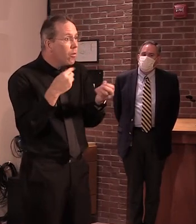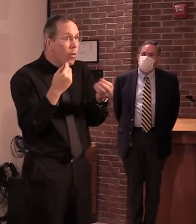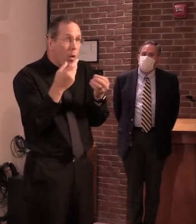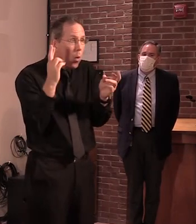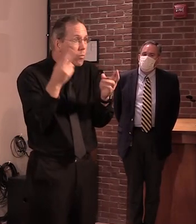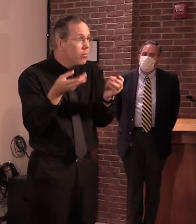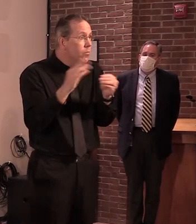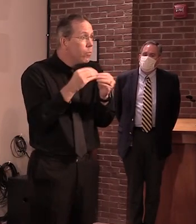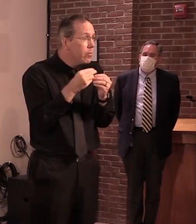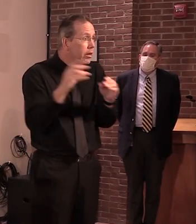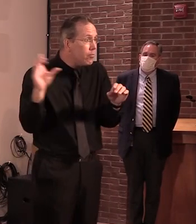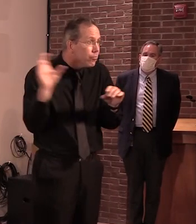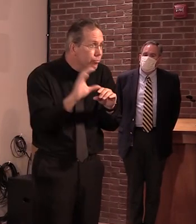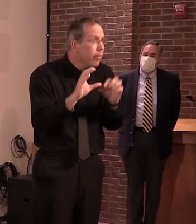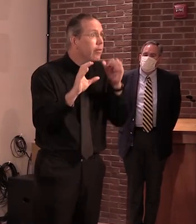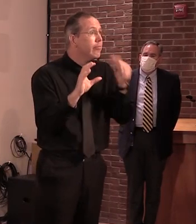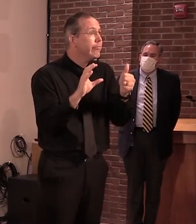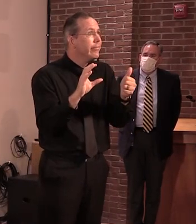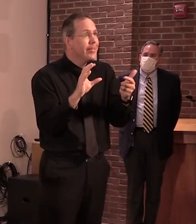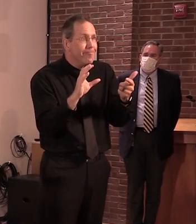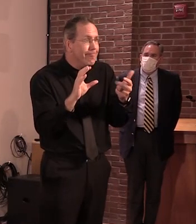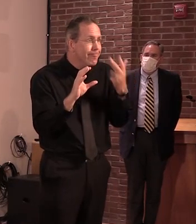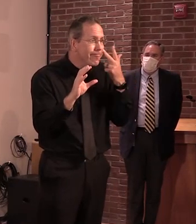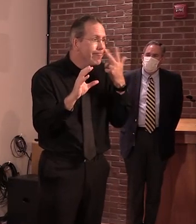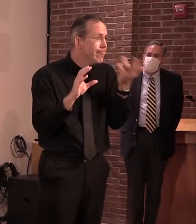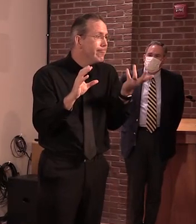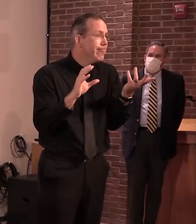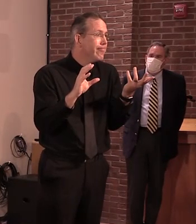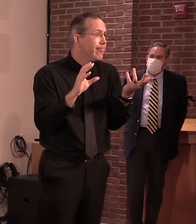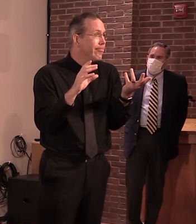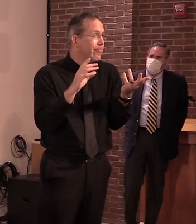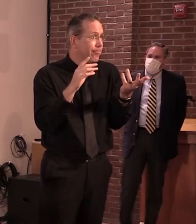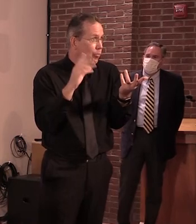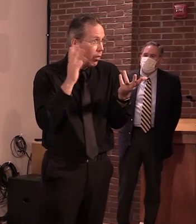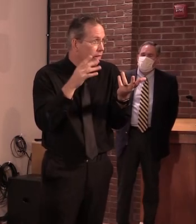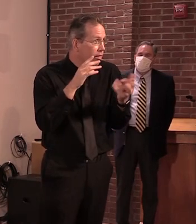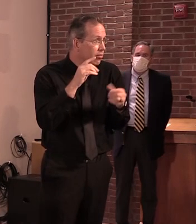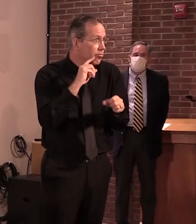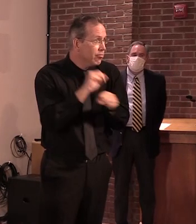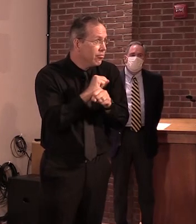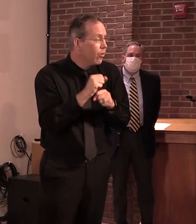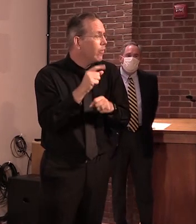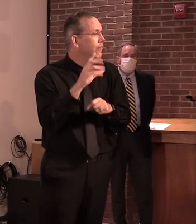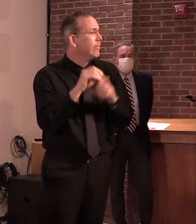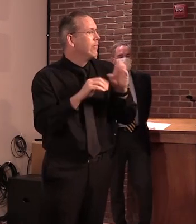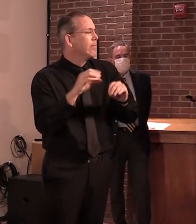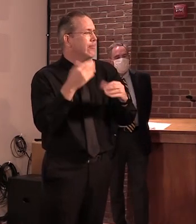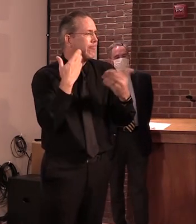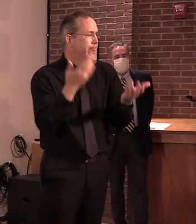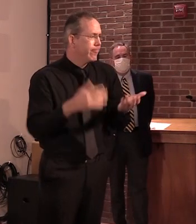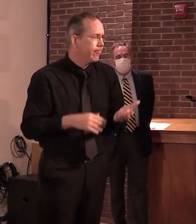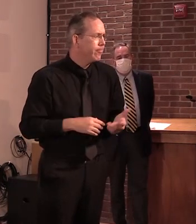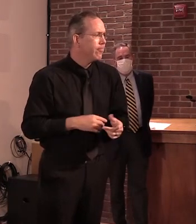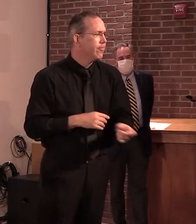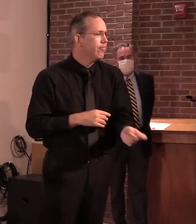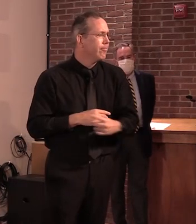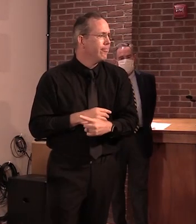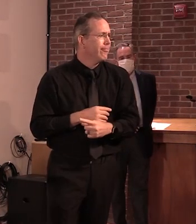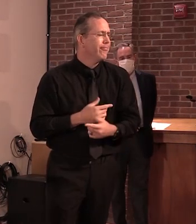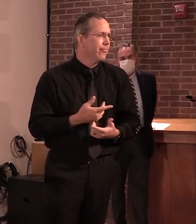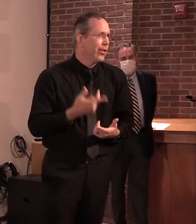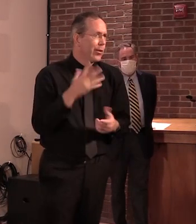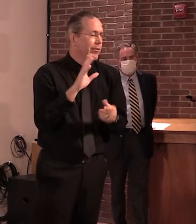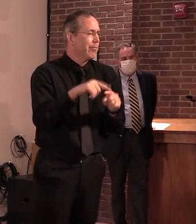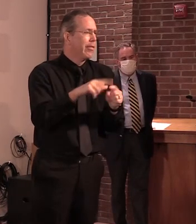budgets, I think that's 50-50 at this point. When you say there's steps